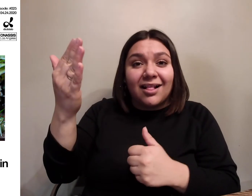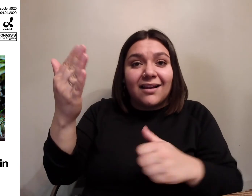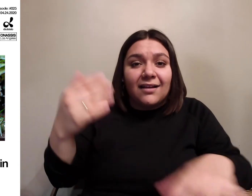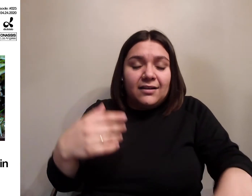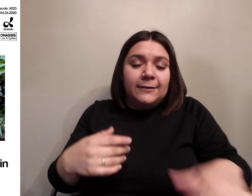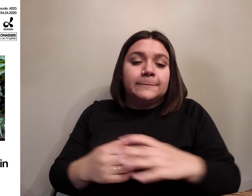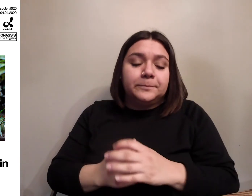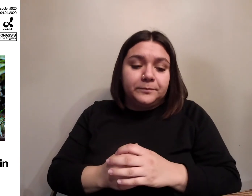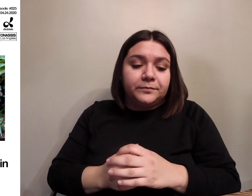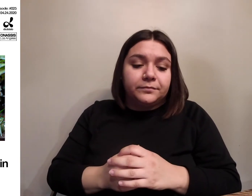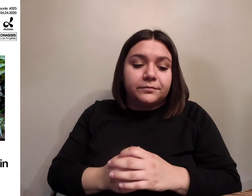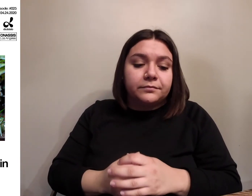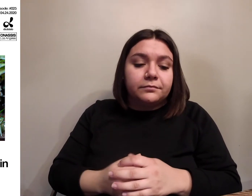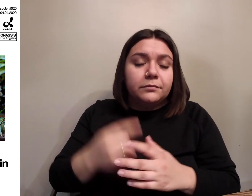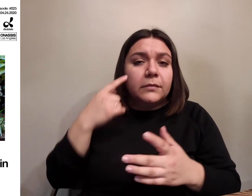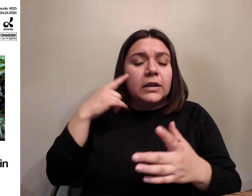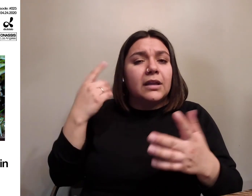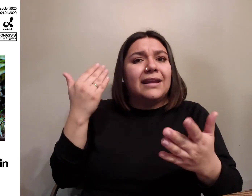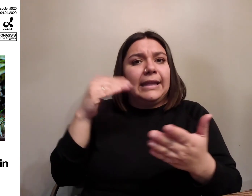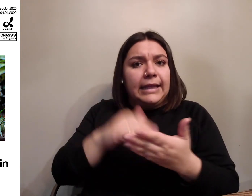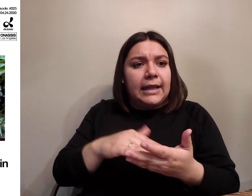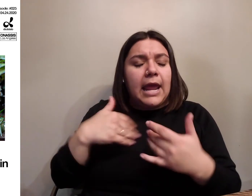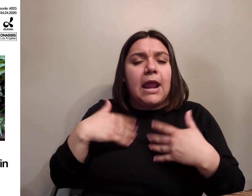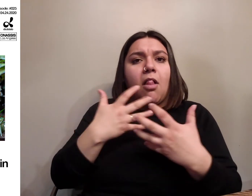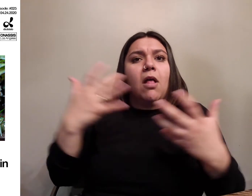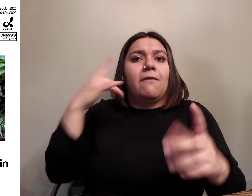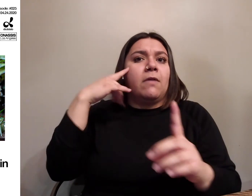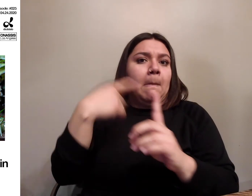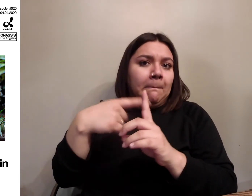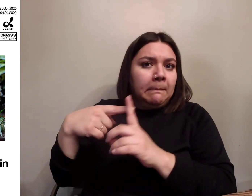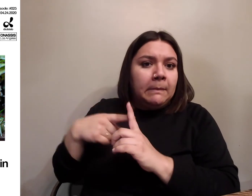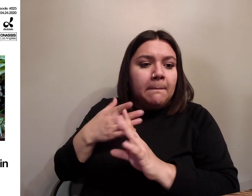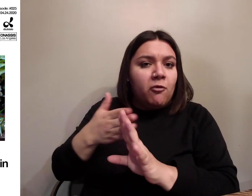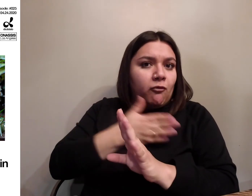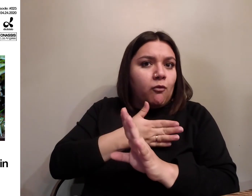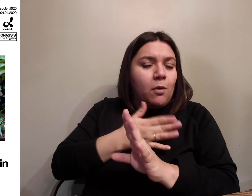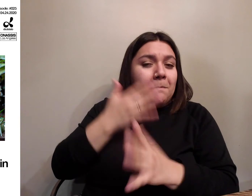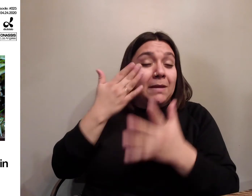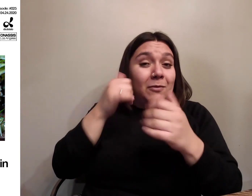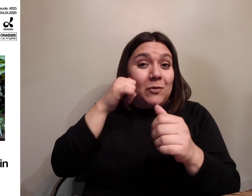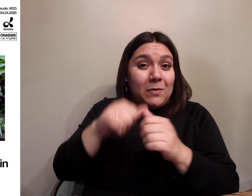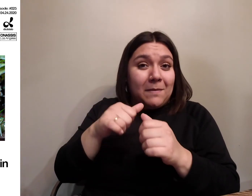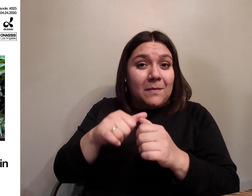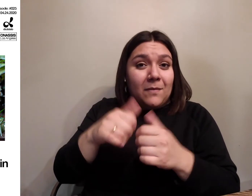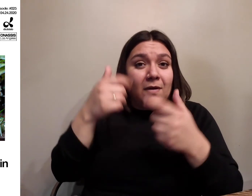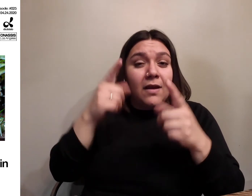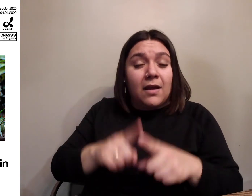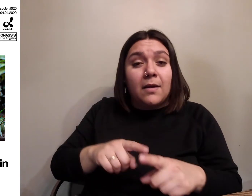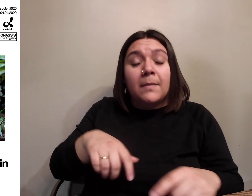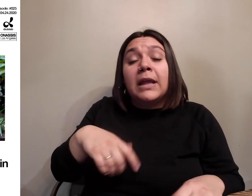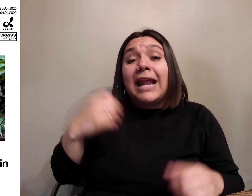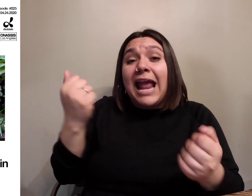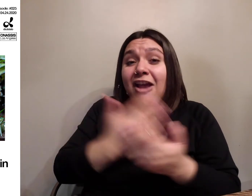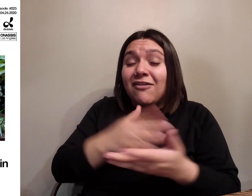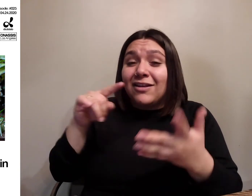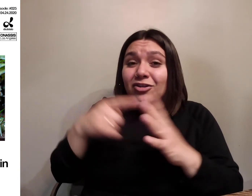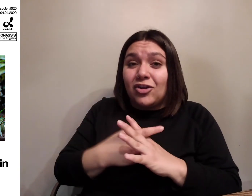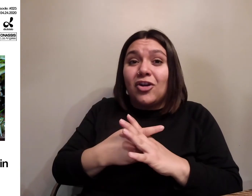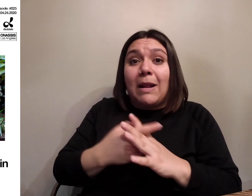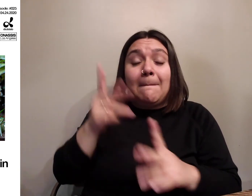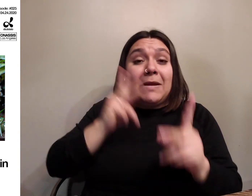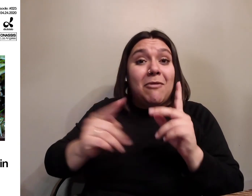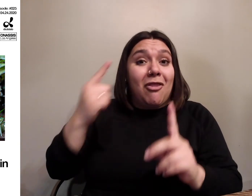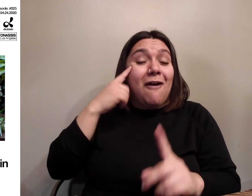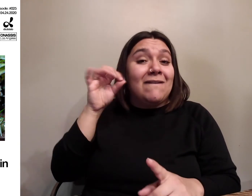and marry? Wouldn't that be amazing? Across cultures. Yeah, across Egypt and Israel. I would